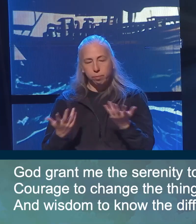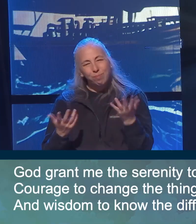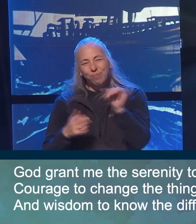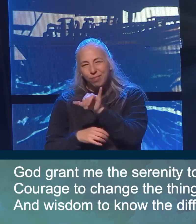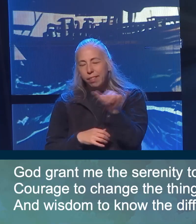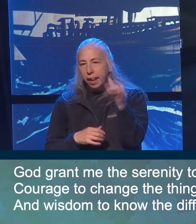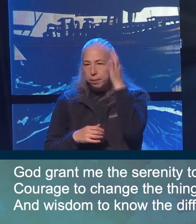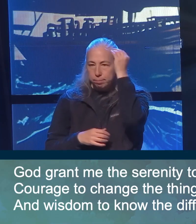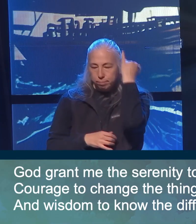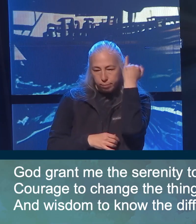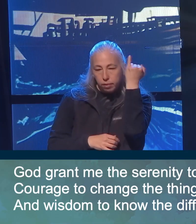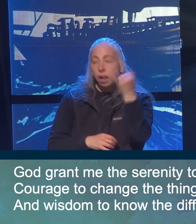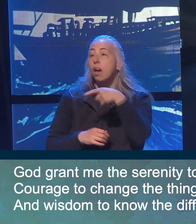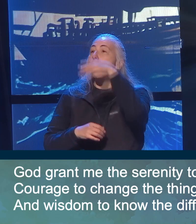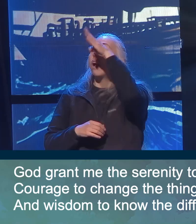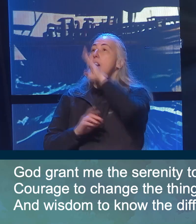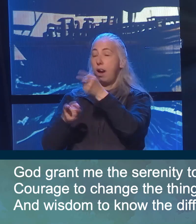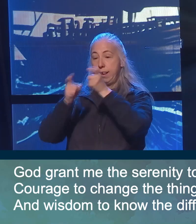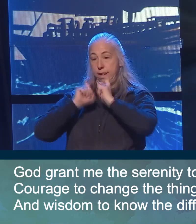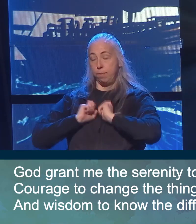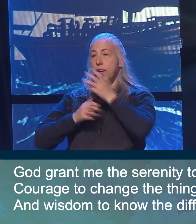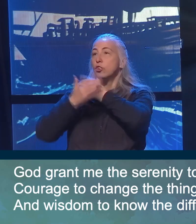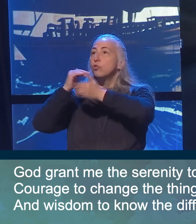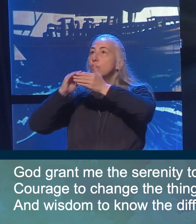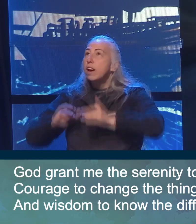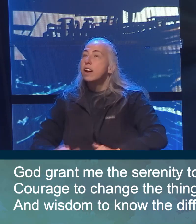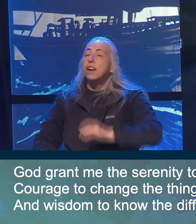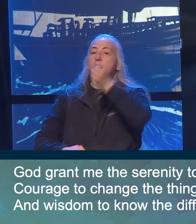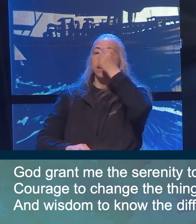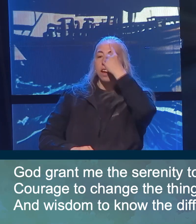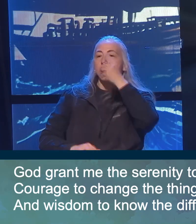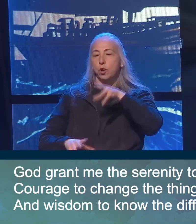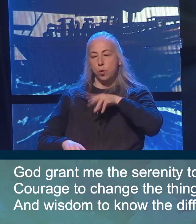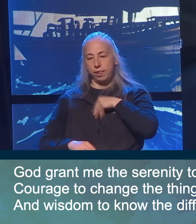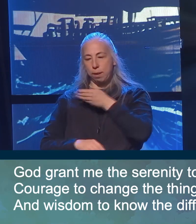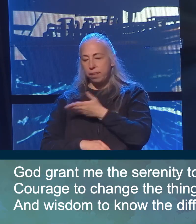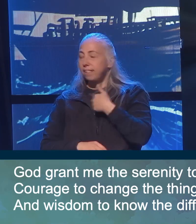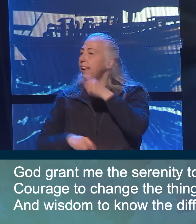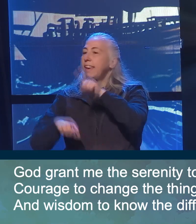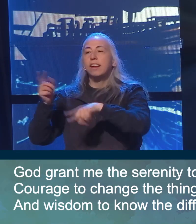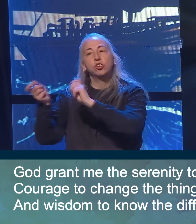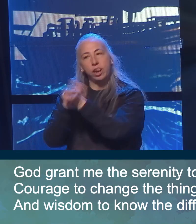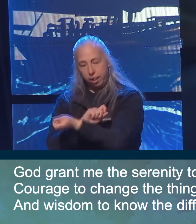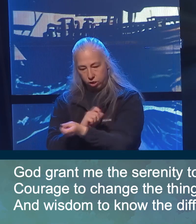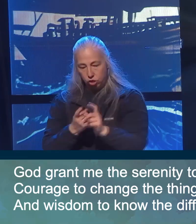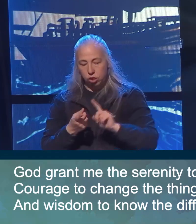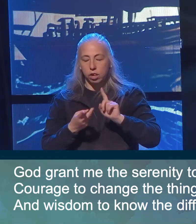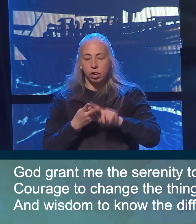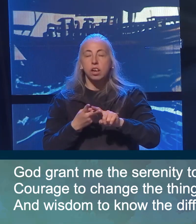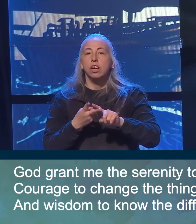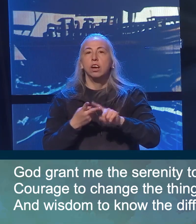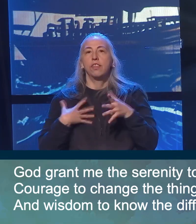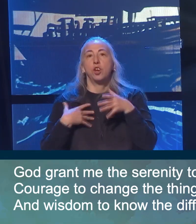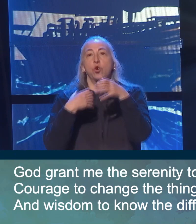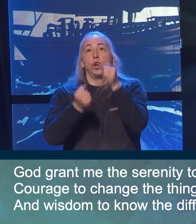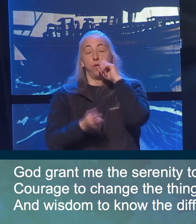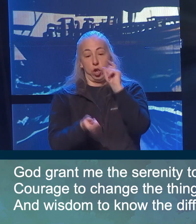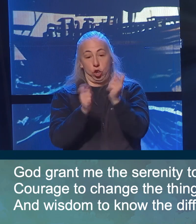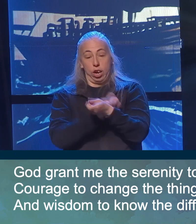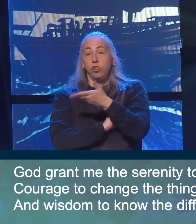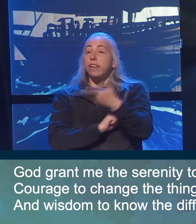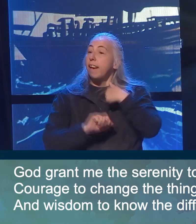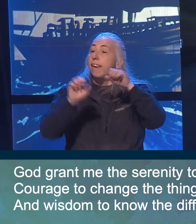God, grant me the serenity to accept the things I cannot change, the courage to change the things I can, and